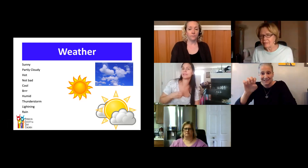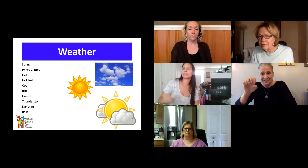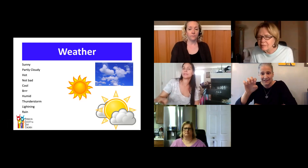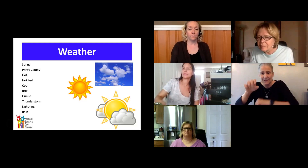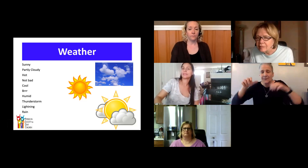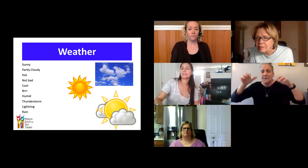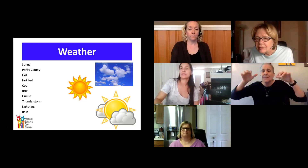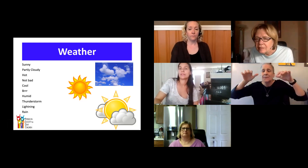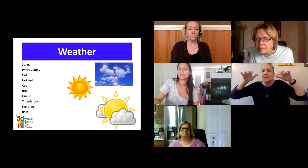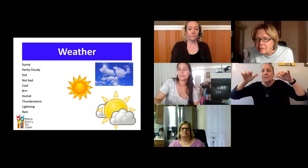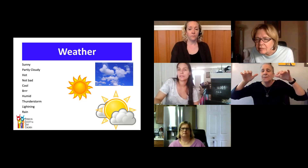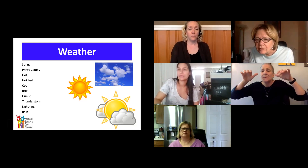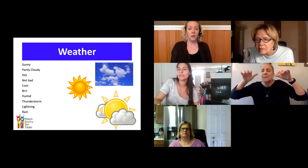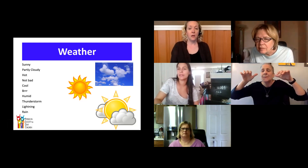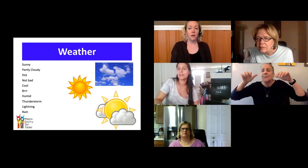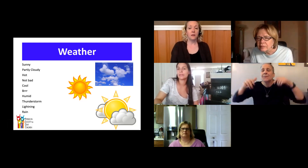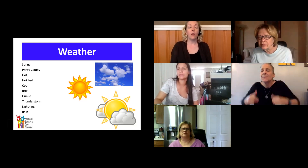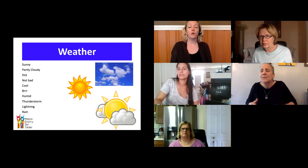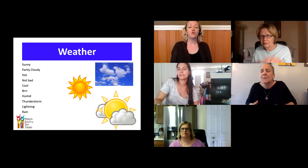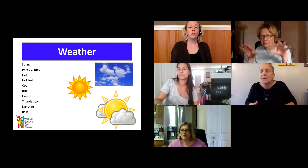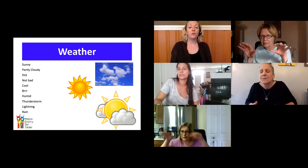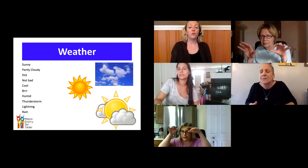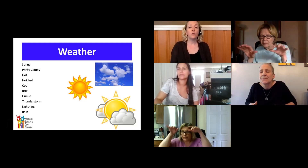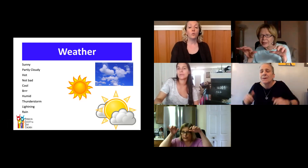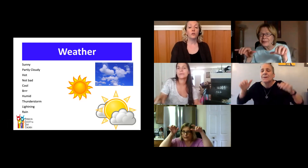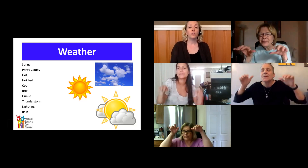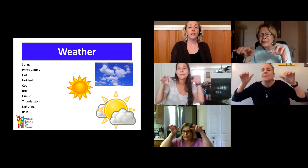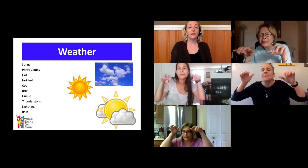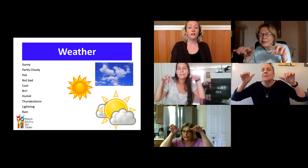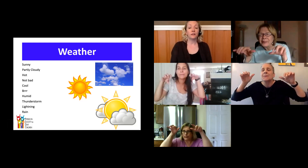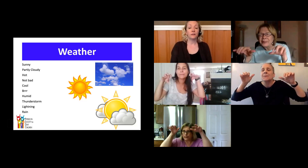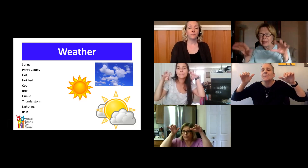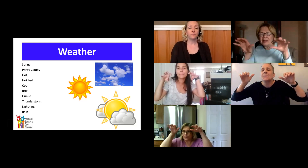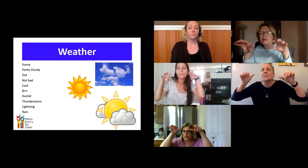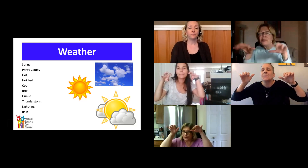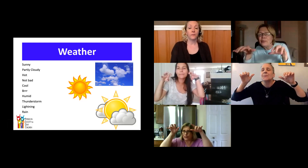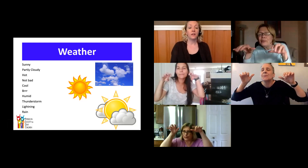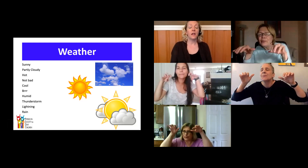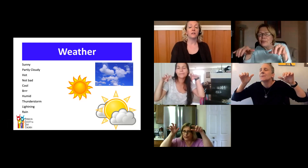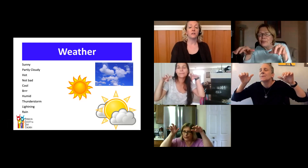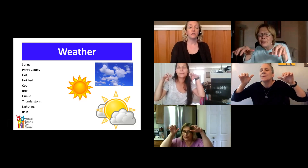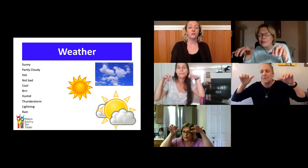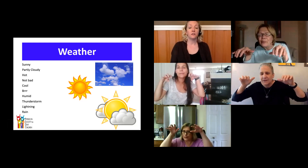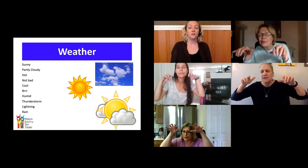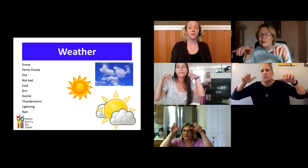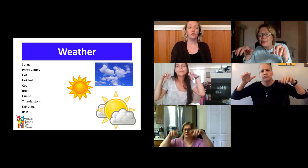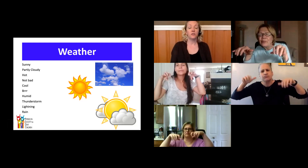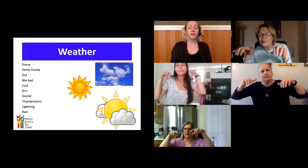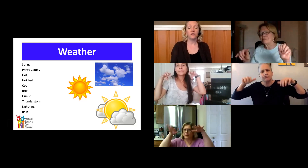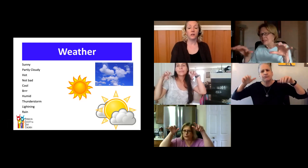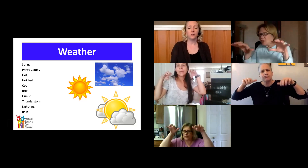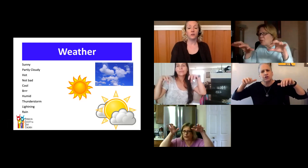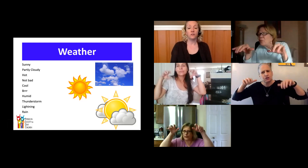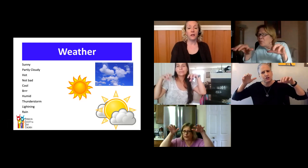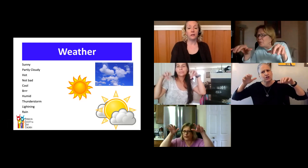Now, a drizzle would look like this. Again, You're going to do that inflection on your face. You're going to